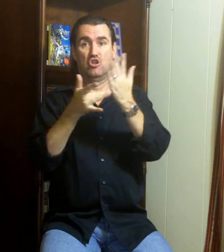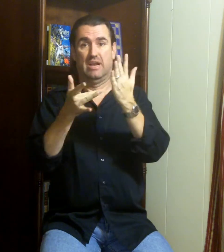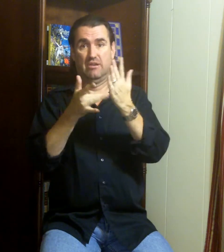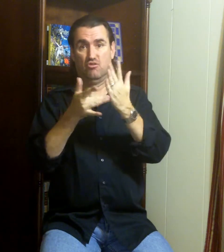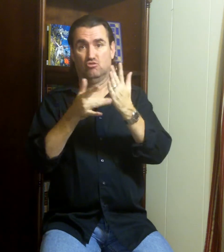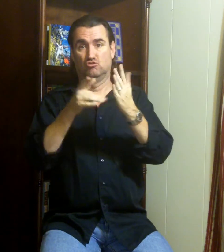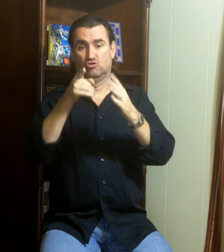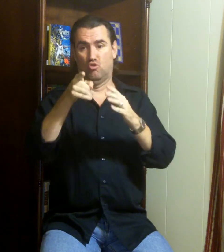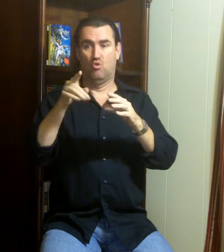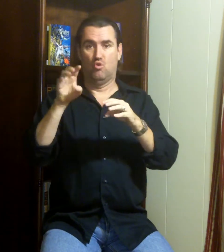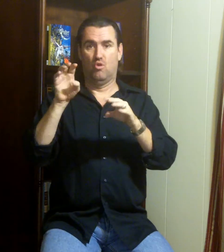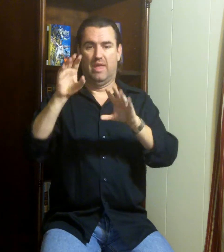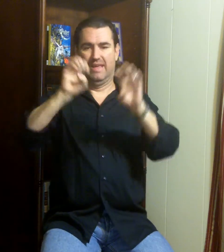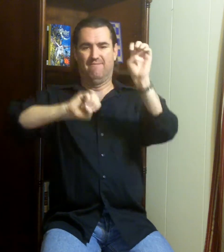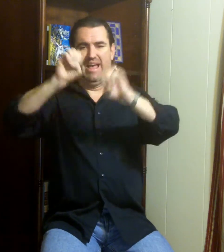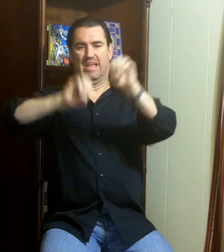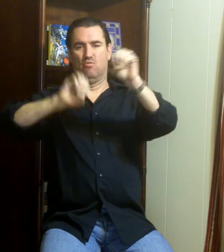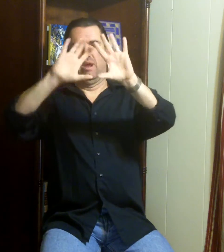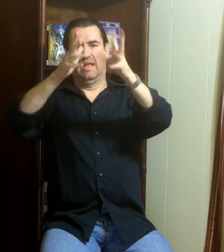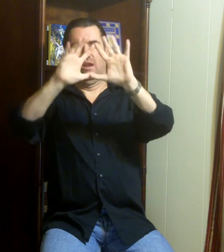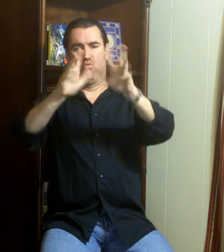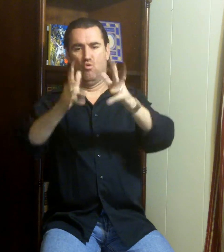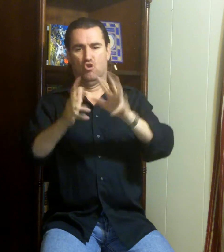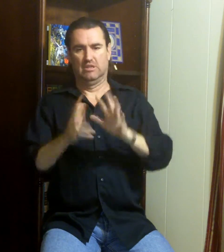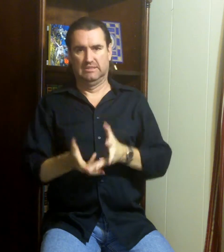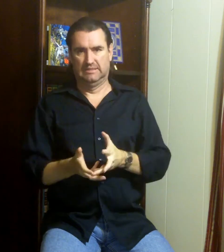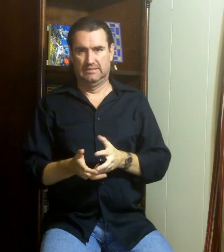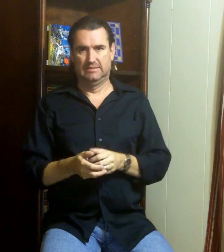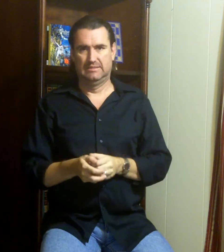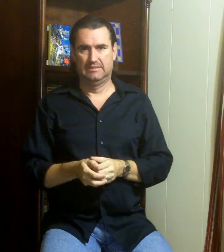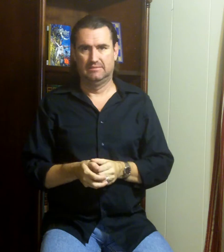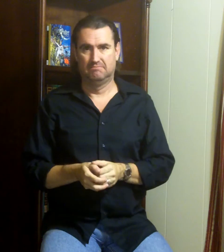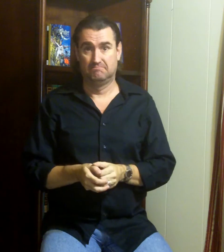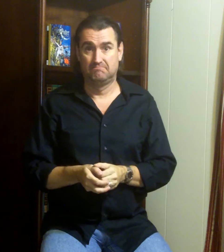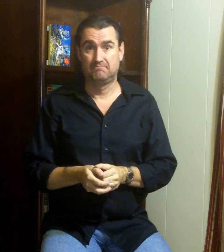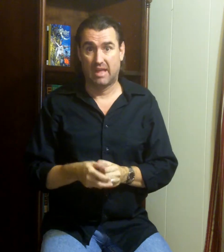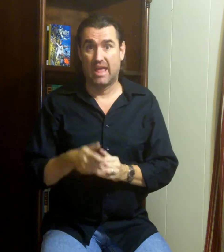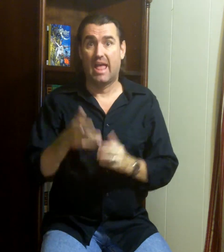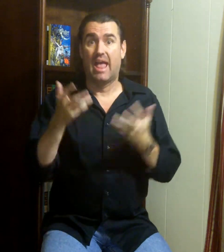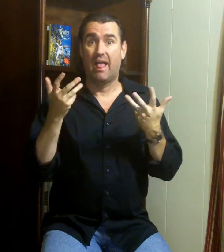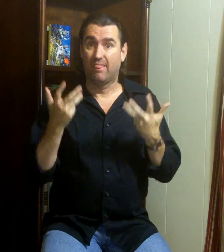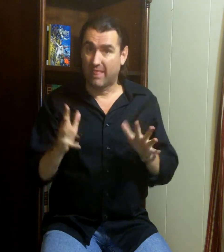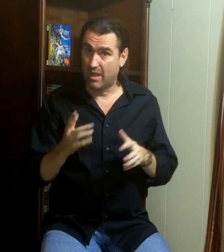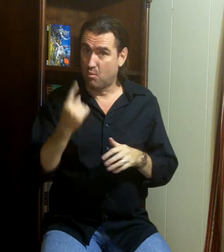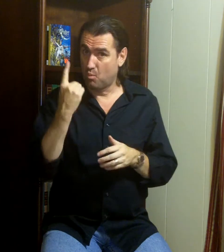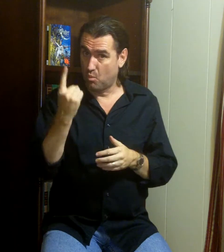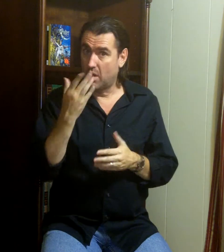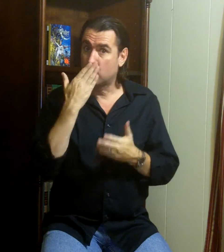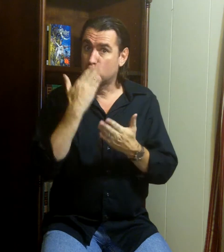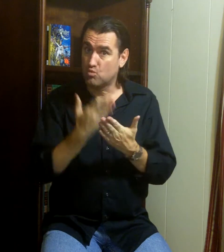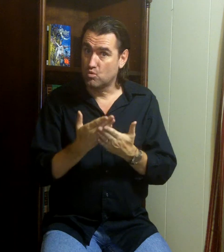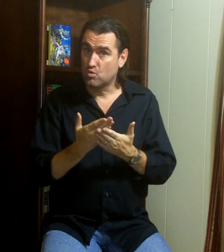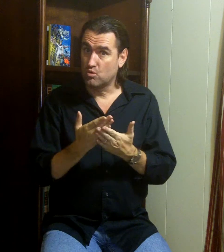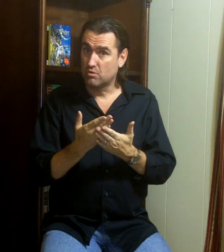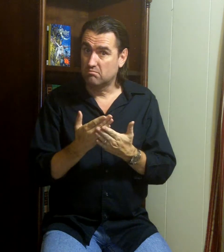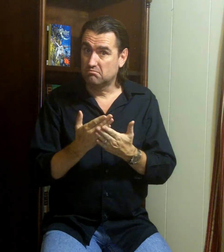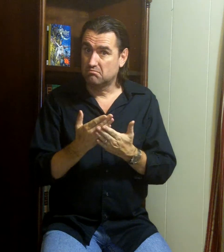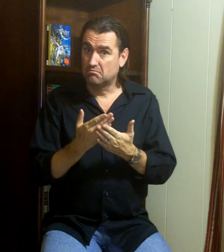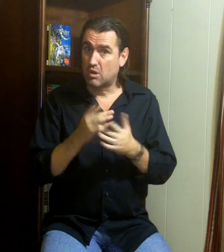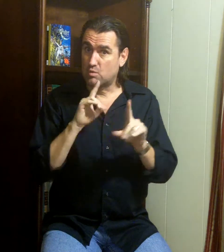you on those, in those categories. They sort of break down the categories. And then one of the things that's nice is once they're done